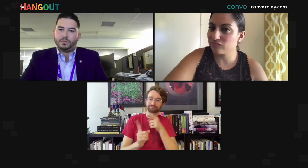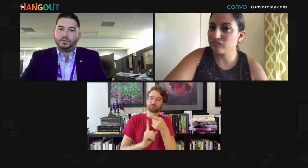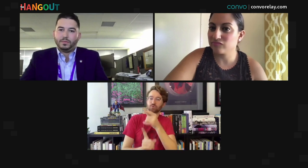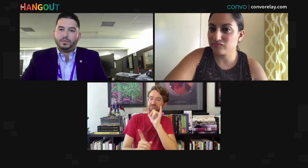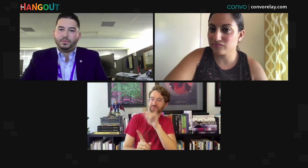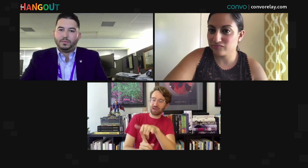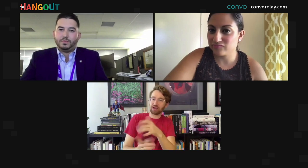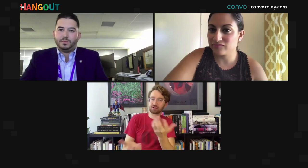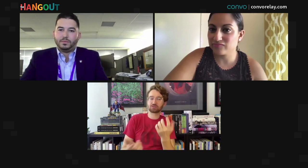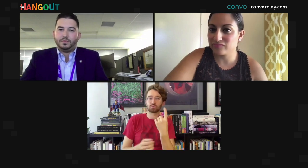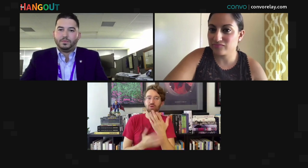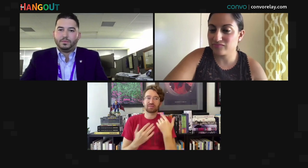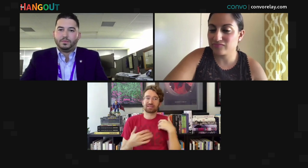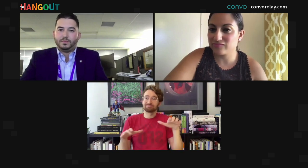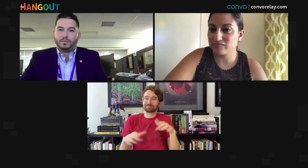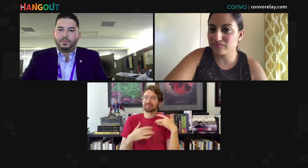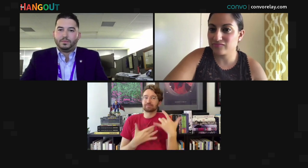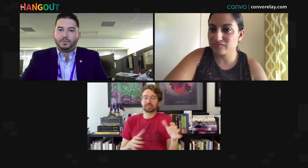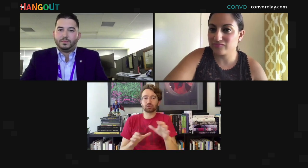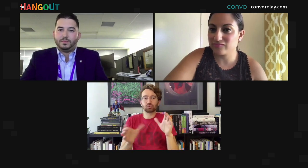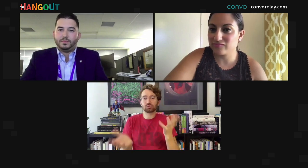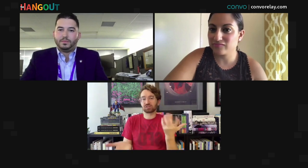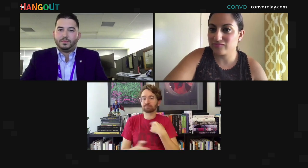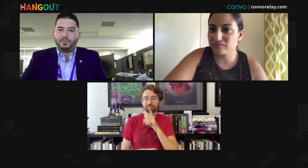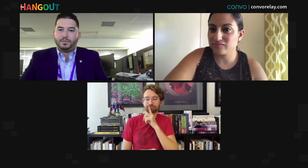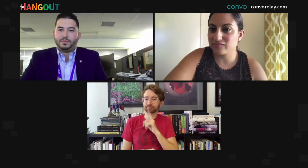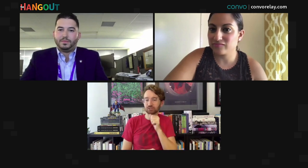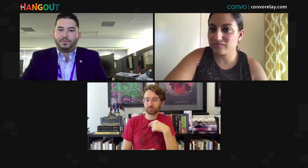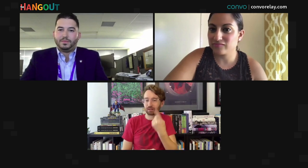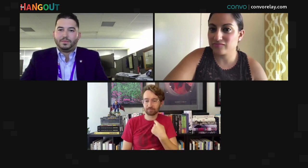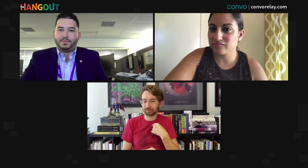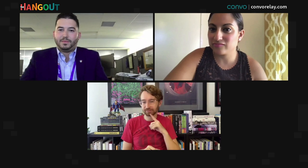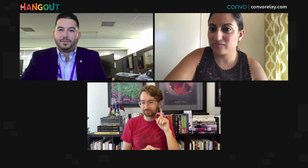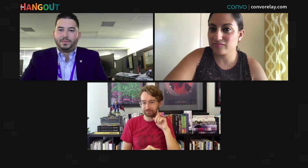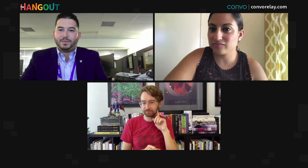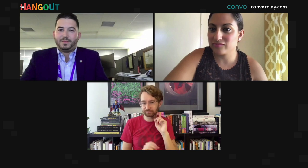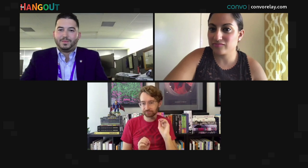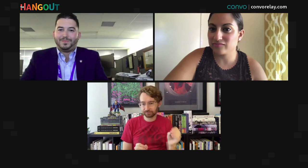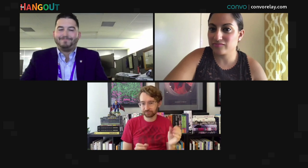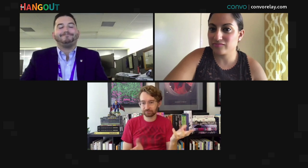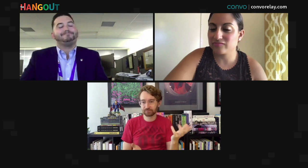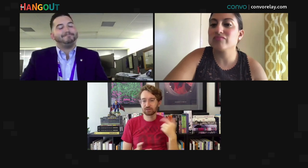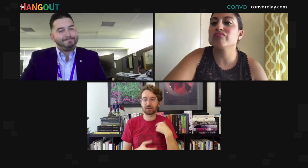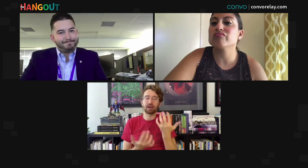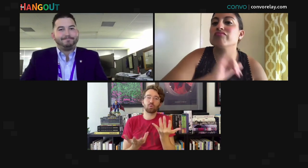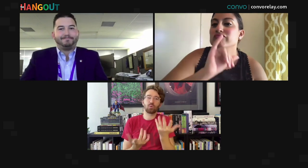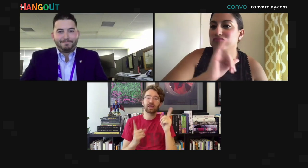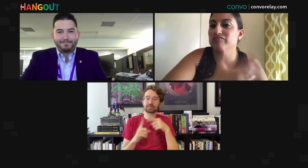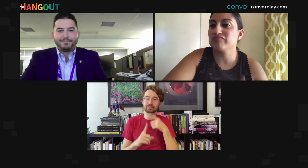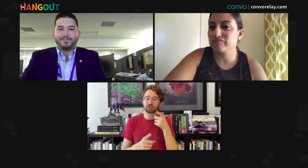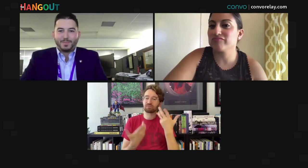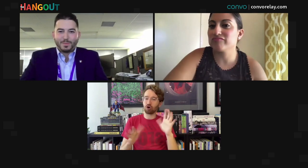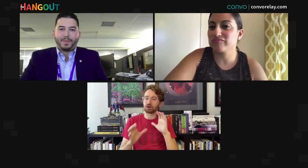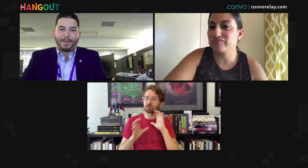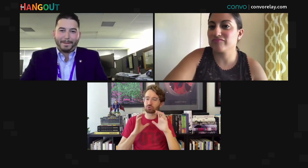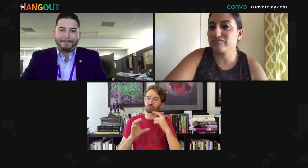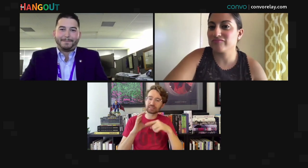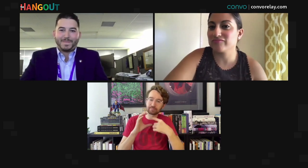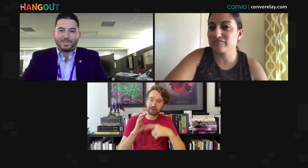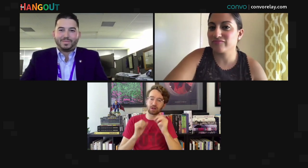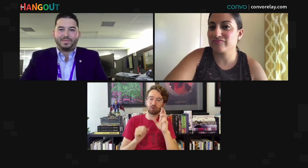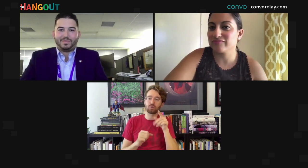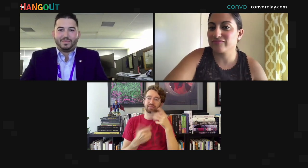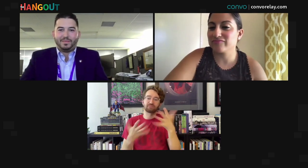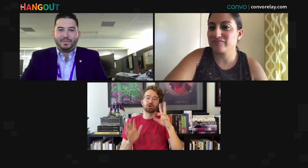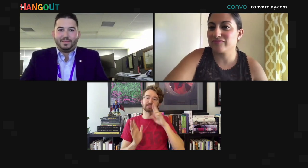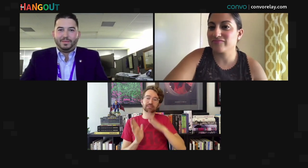own ways that I can navigate through all of that. And one thing that I have typically done and is I'll just say, you know, I don't tell them I'm deaf.